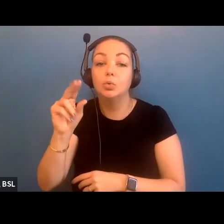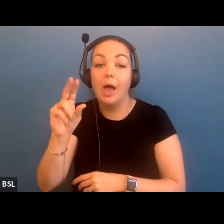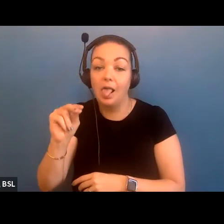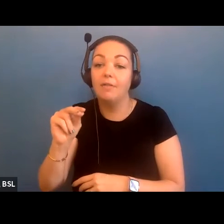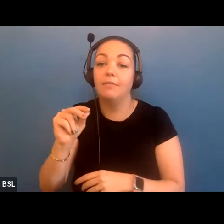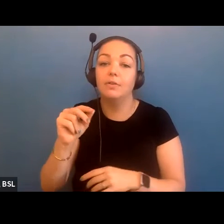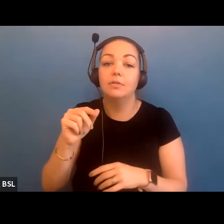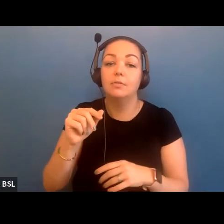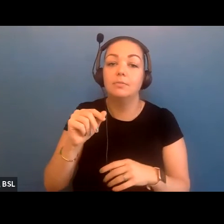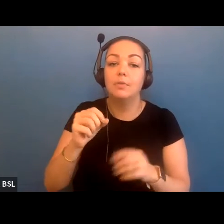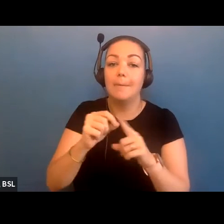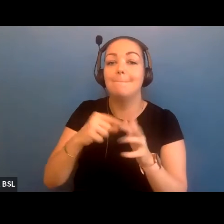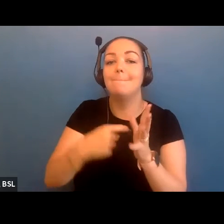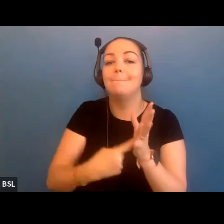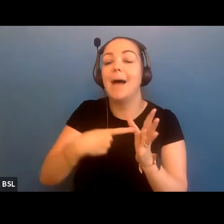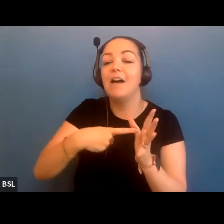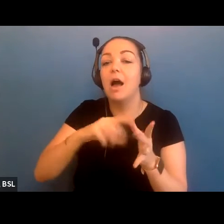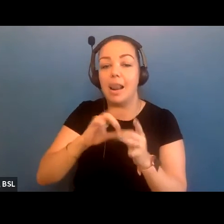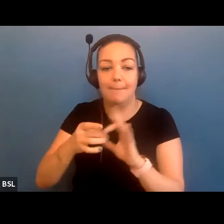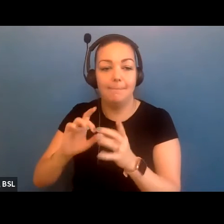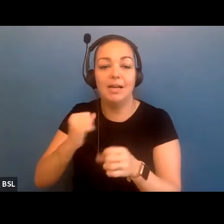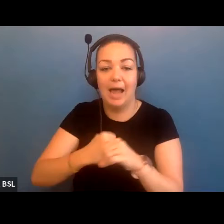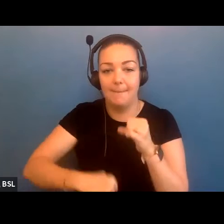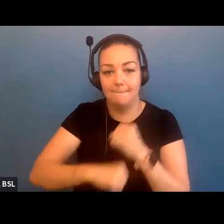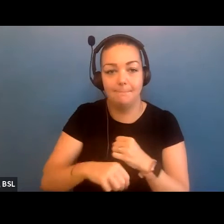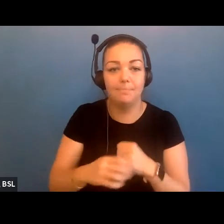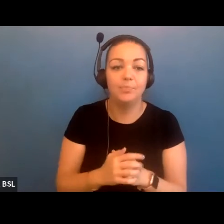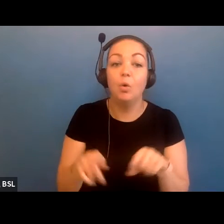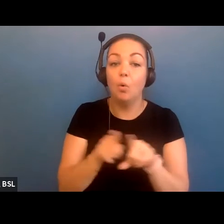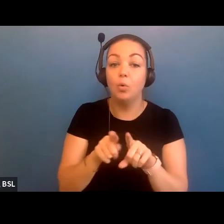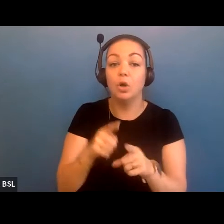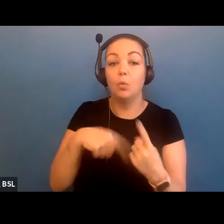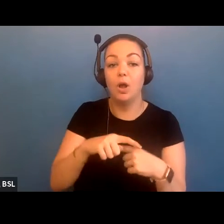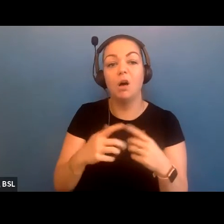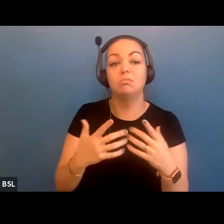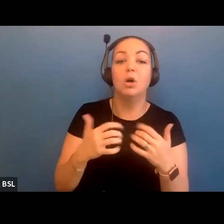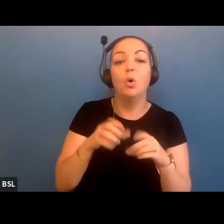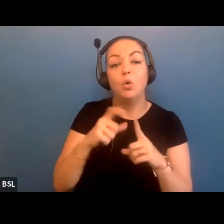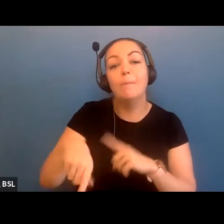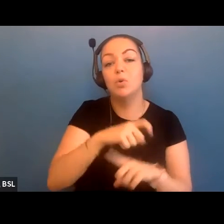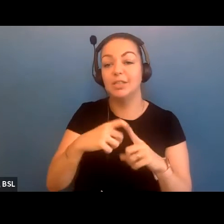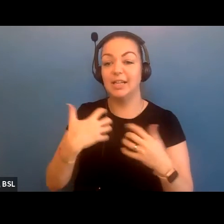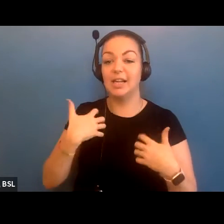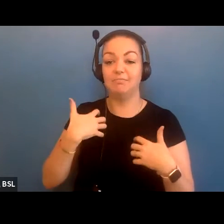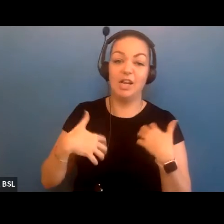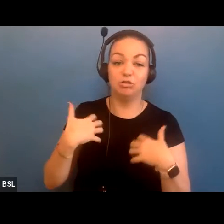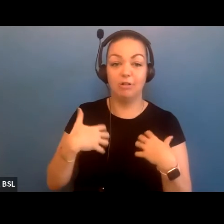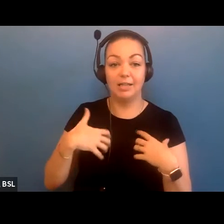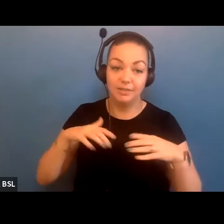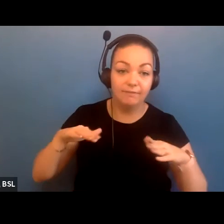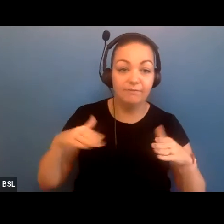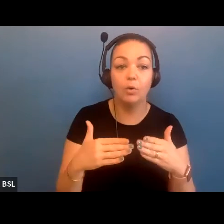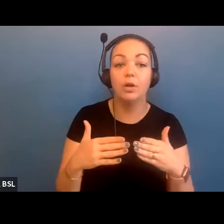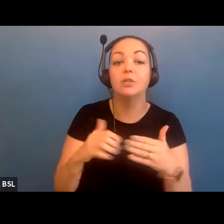company, but also an academic research centre as part of UCL. We work across 33 different countries, and